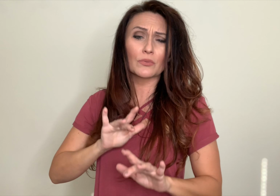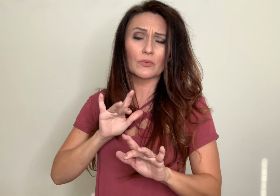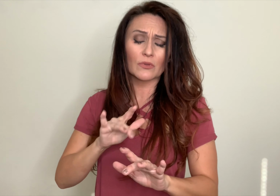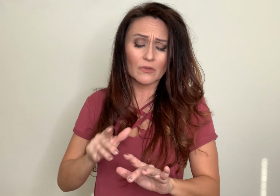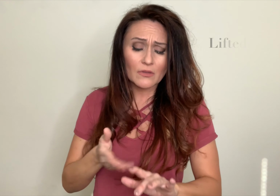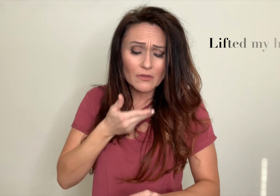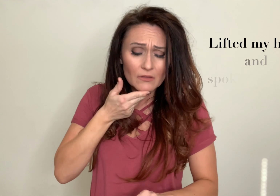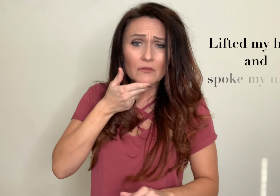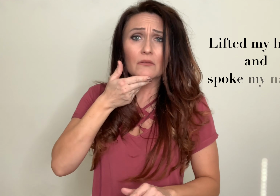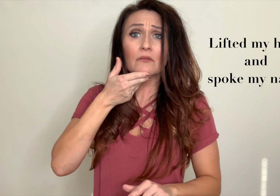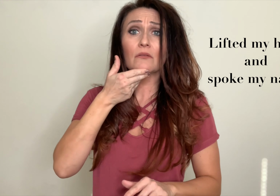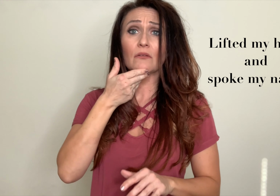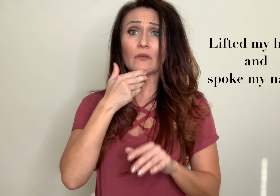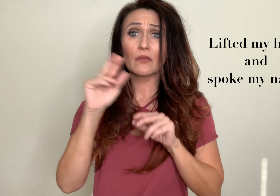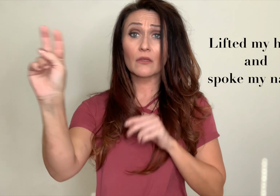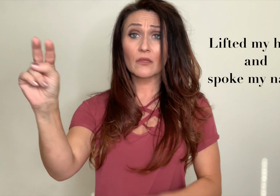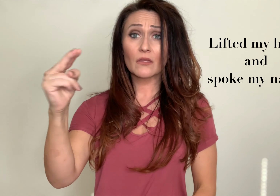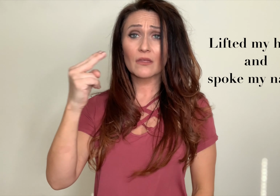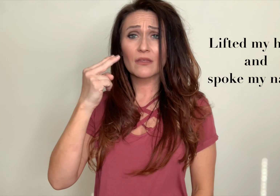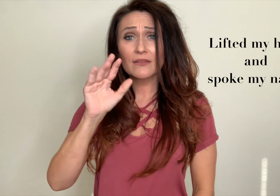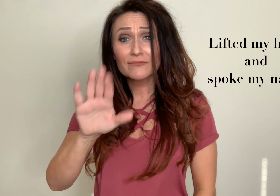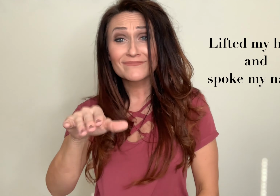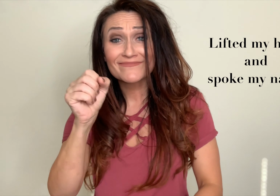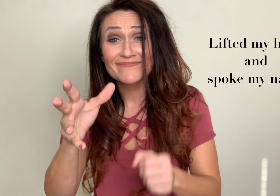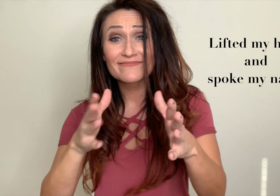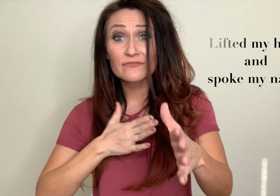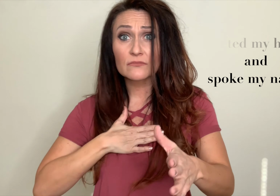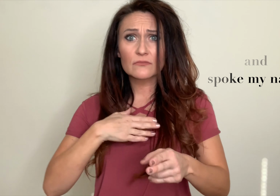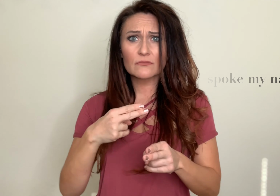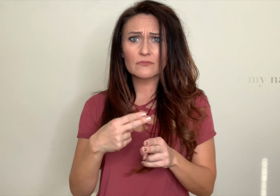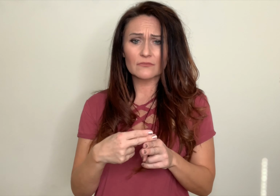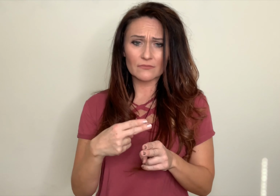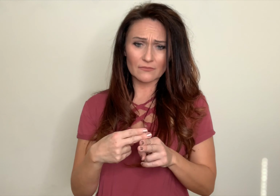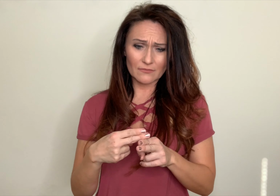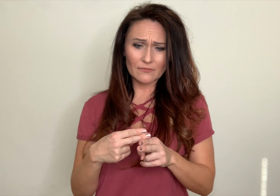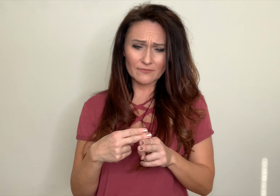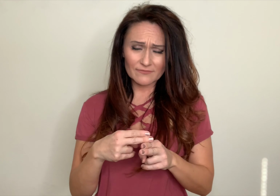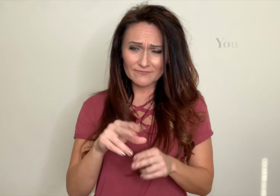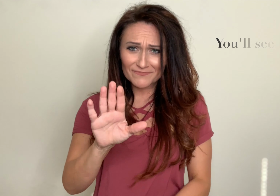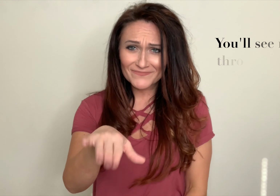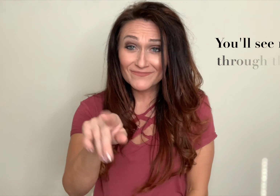my head and spoke my name. You'll see me